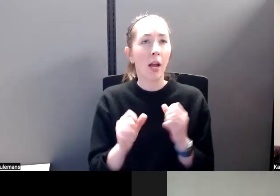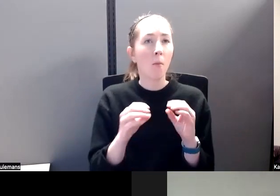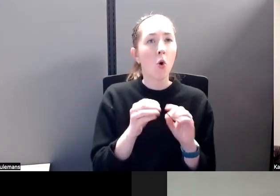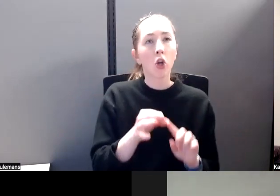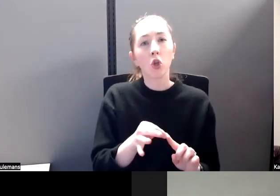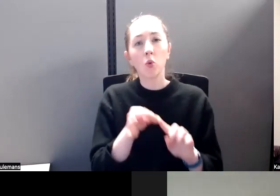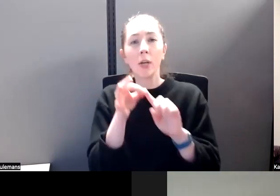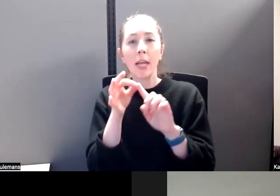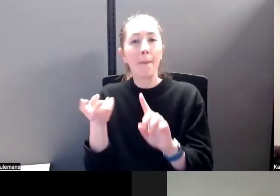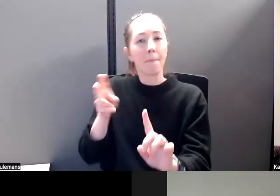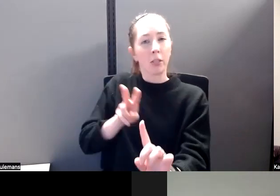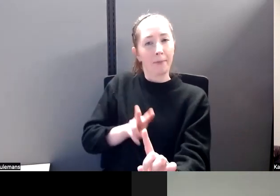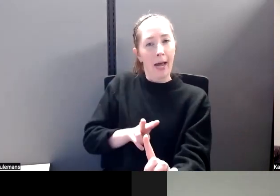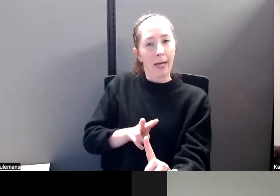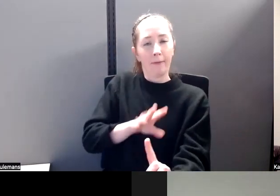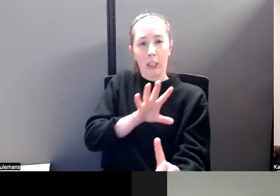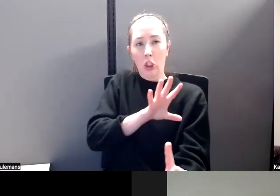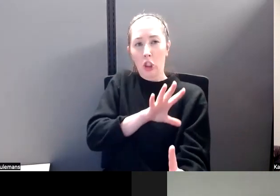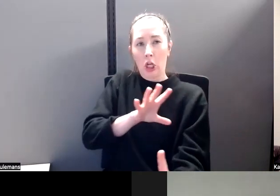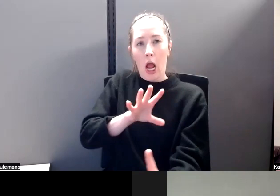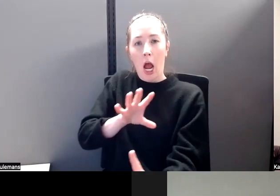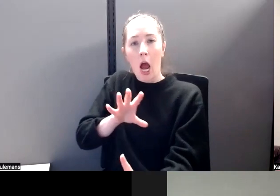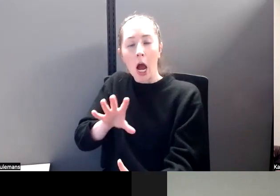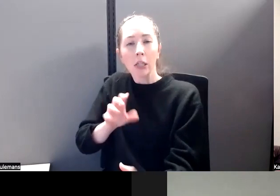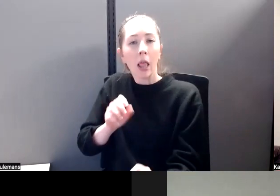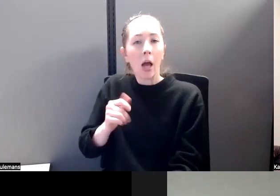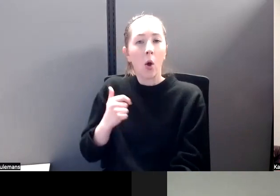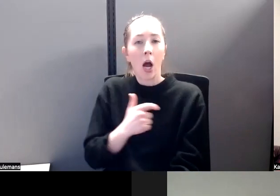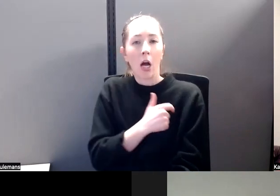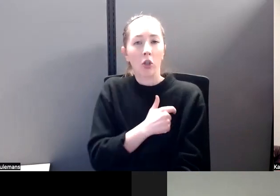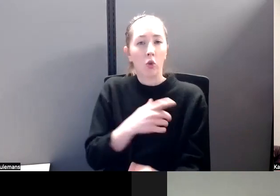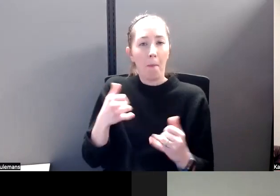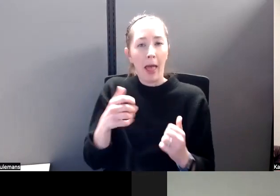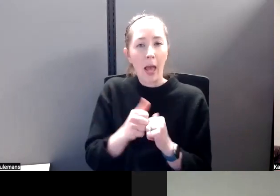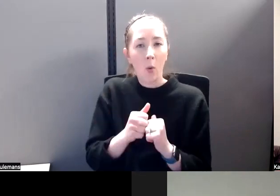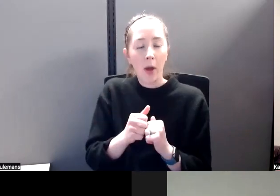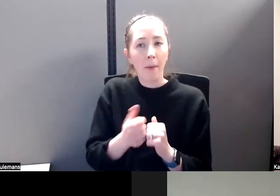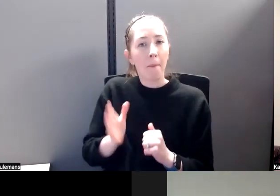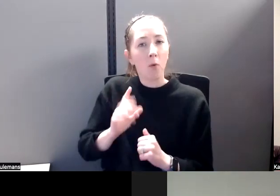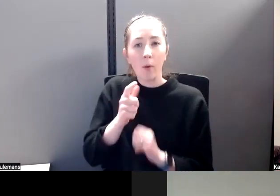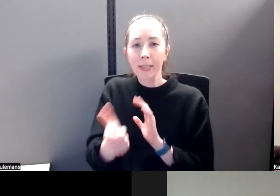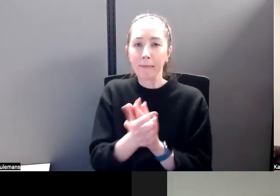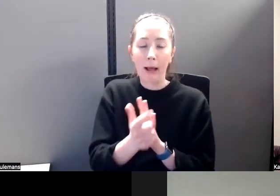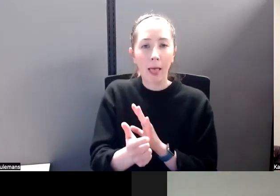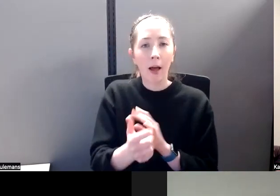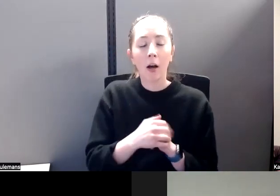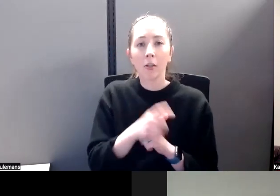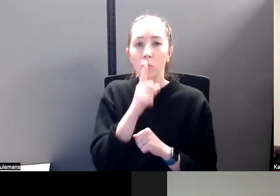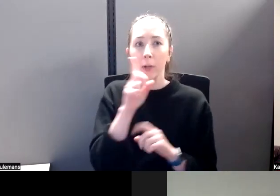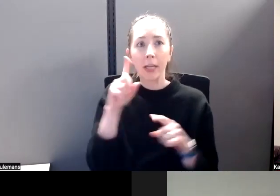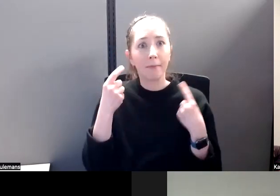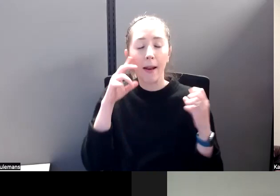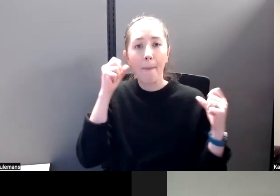unique perspectives and shots. They're allowing us to play with things that we're never allowed to go to before, which has been